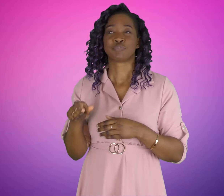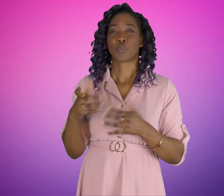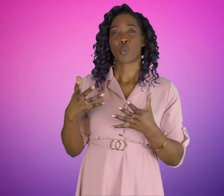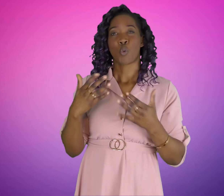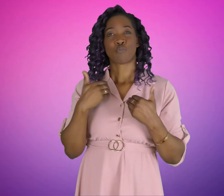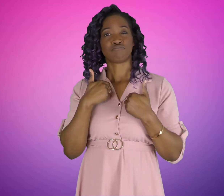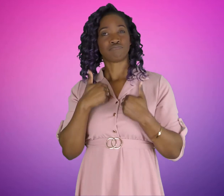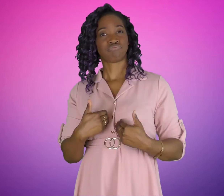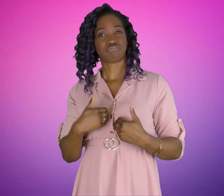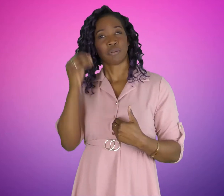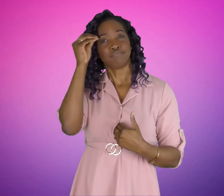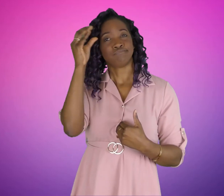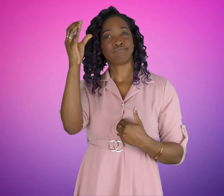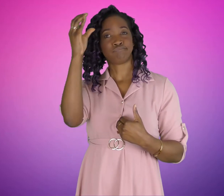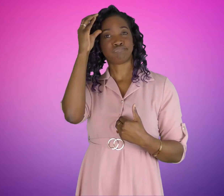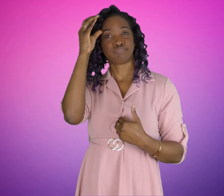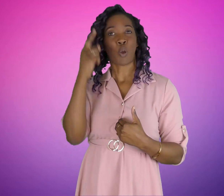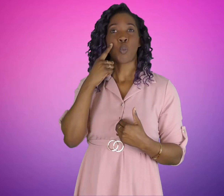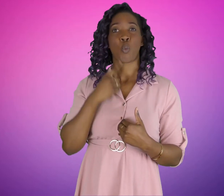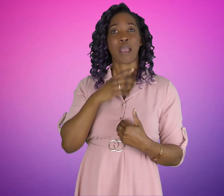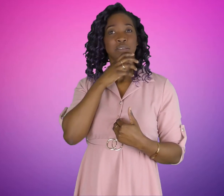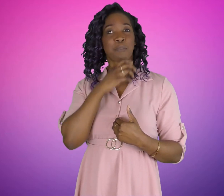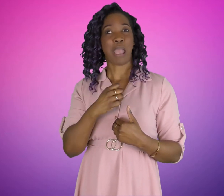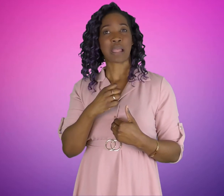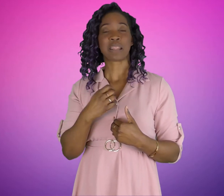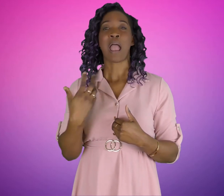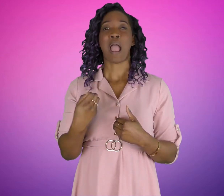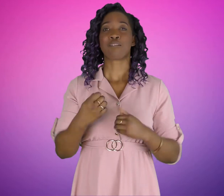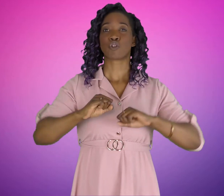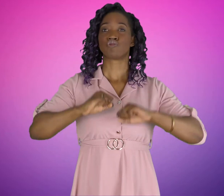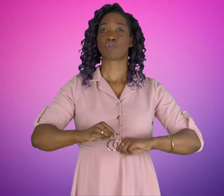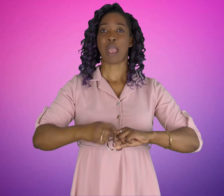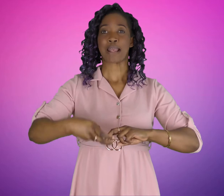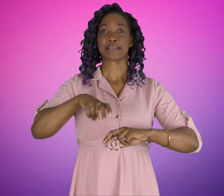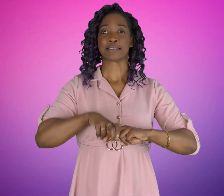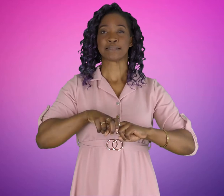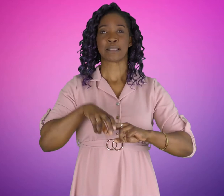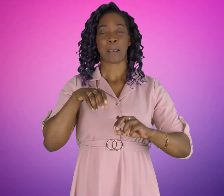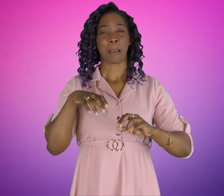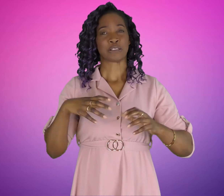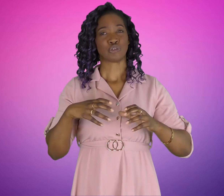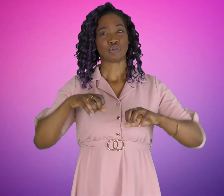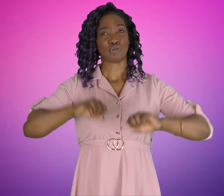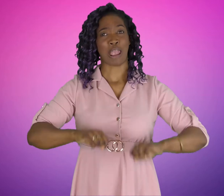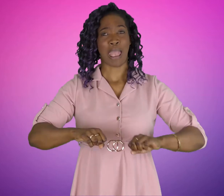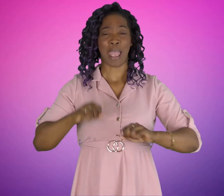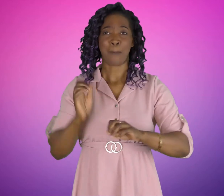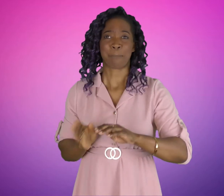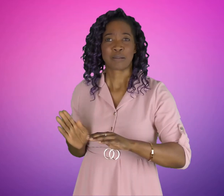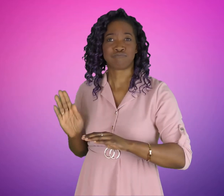gentleman who is seated, I assure you, in a terribly impressive high-backed red leather armchair, the sort with